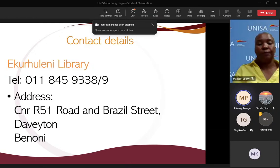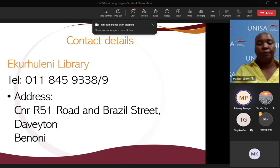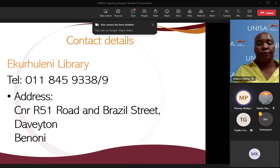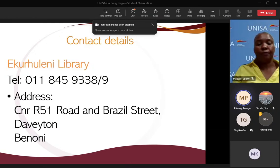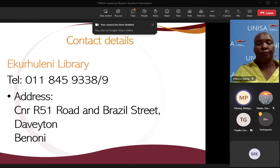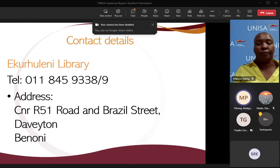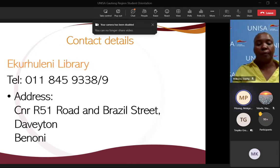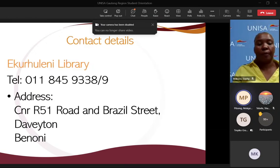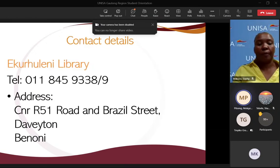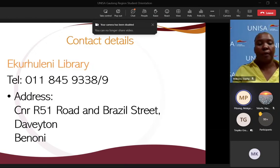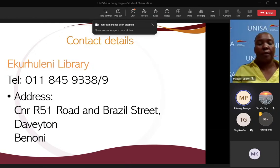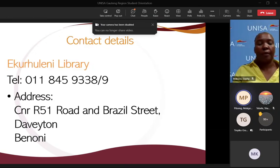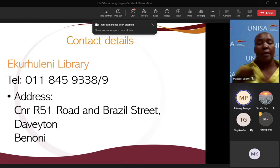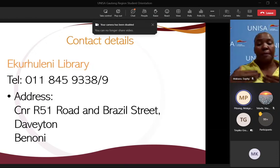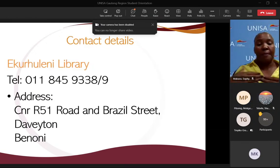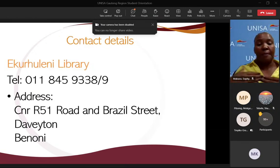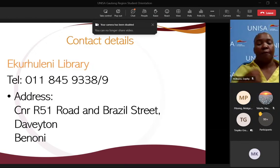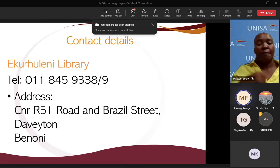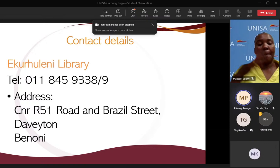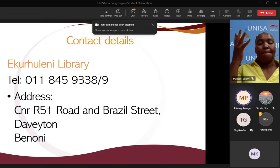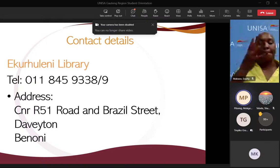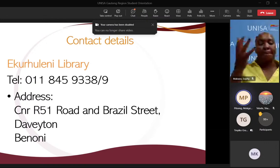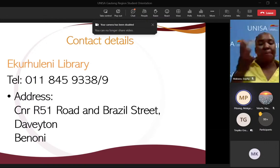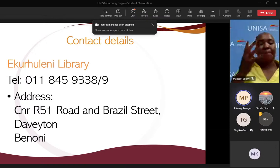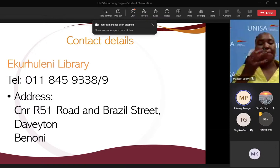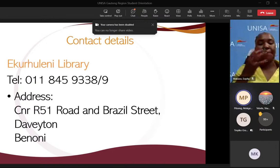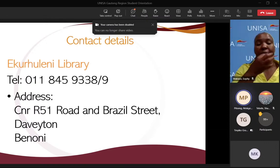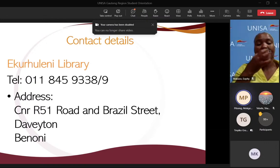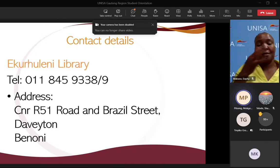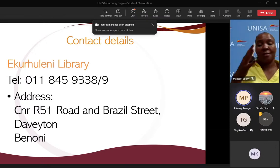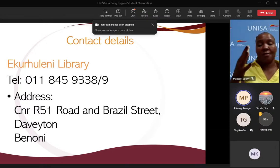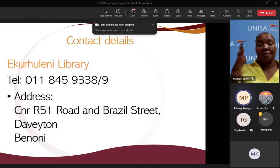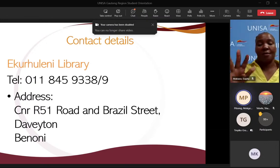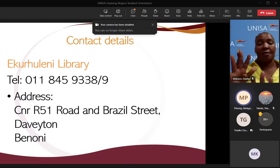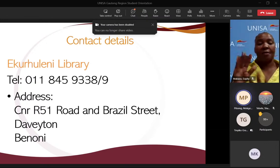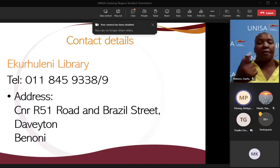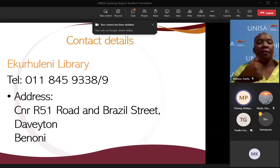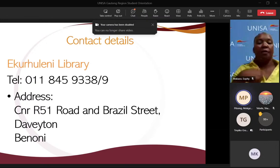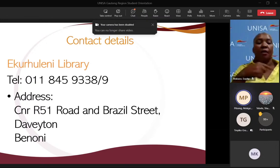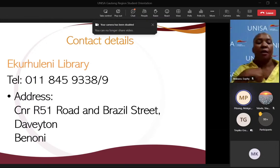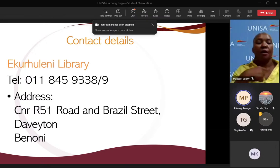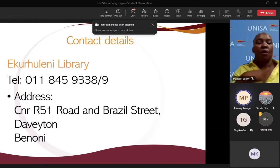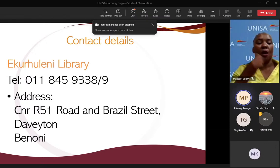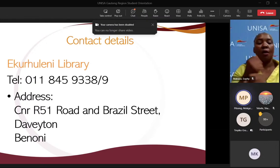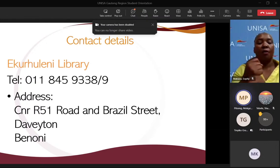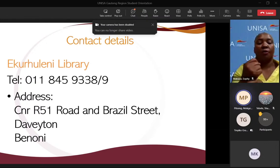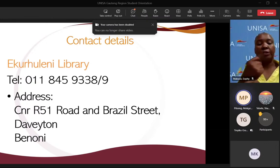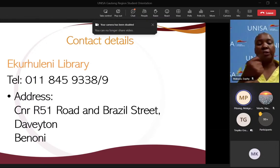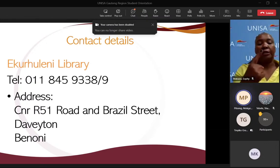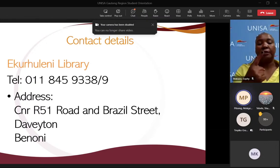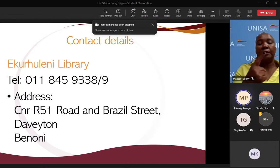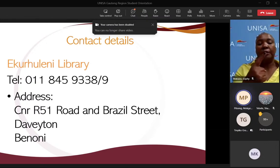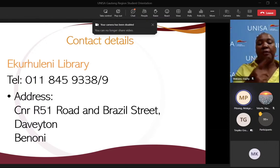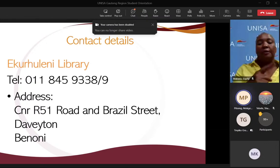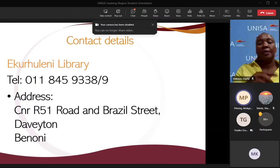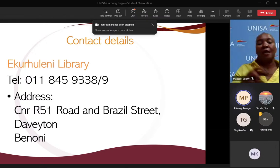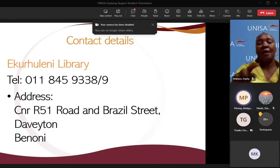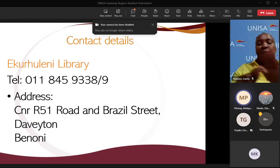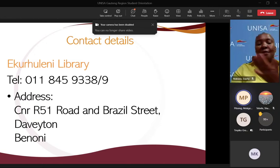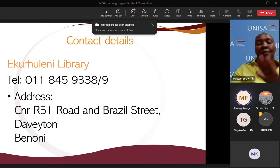okay at the beginning of my presentation I indicated that our gauteng regional libraries are in